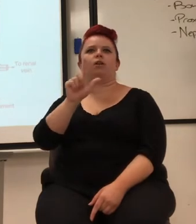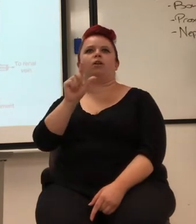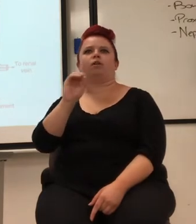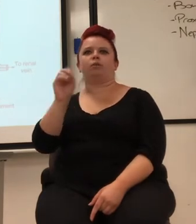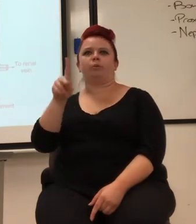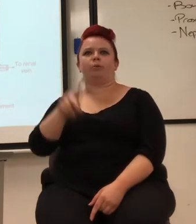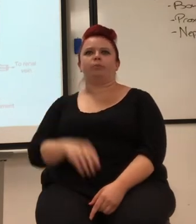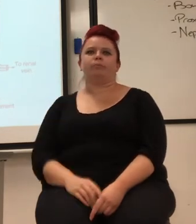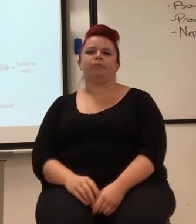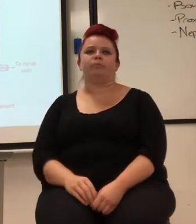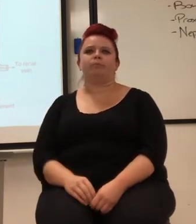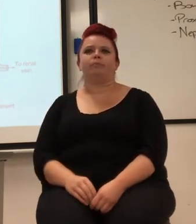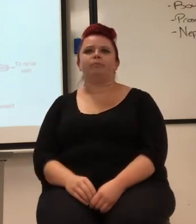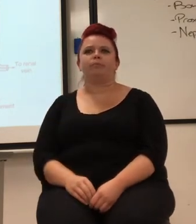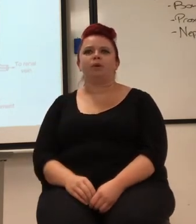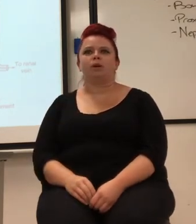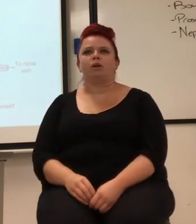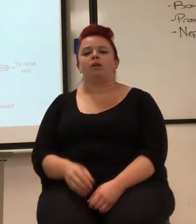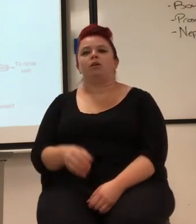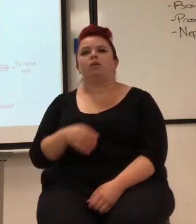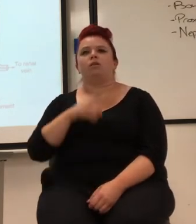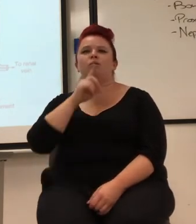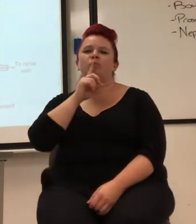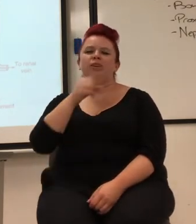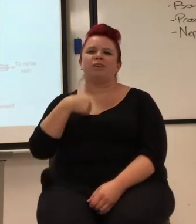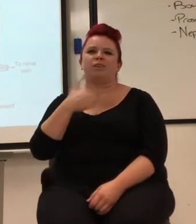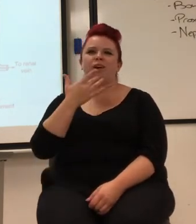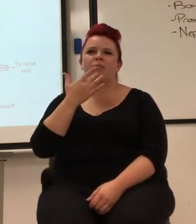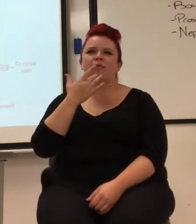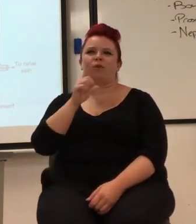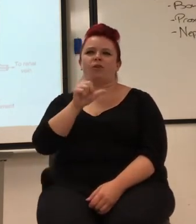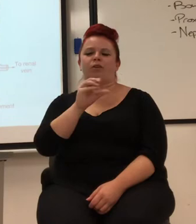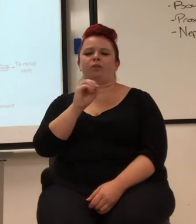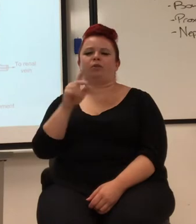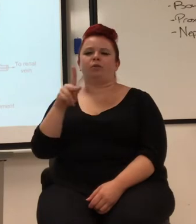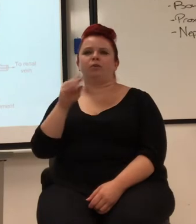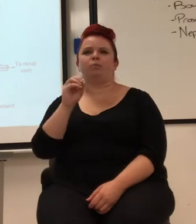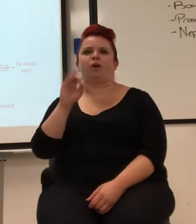Nephron loop. Or I actually prefer loop of Henle.